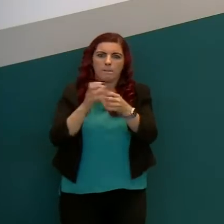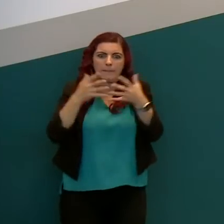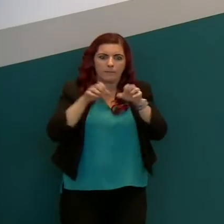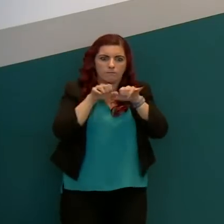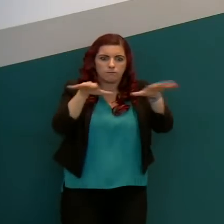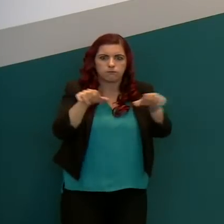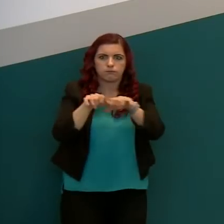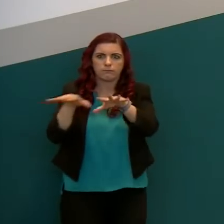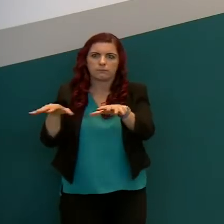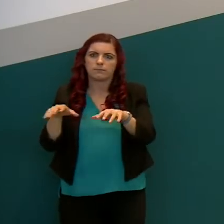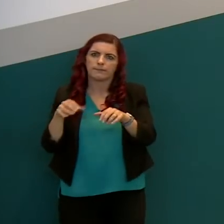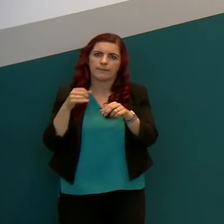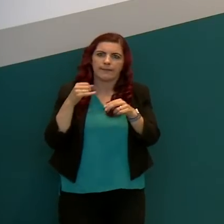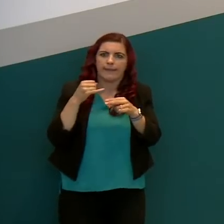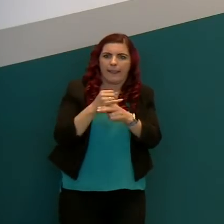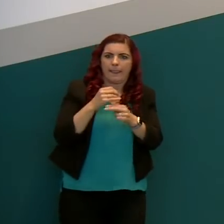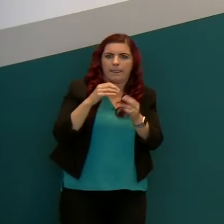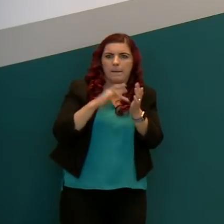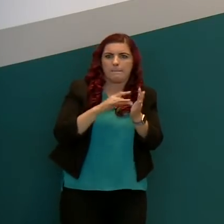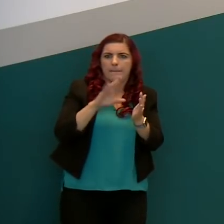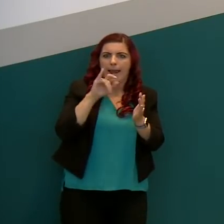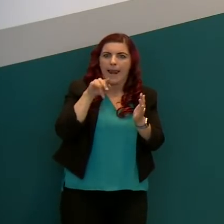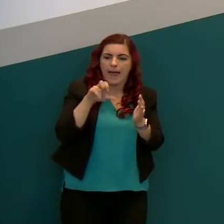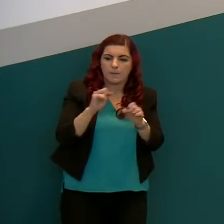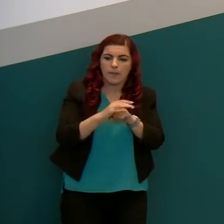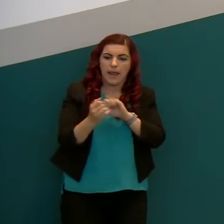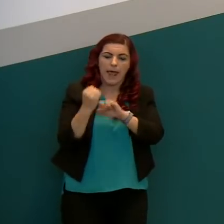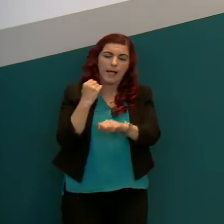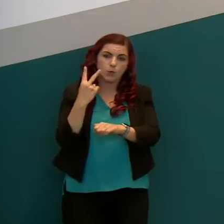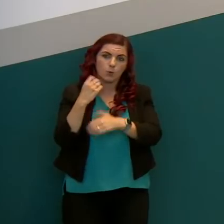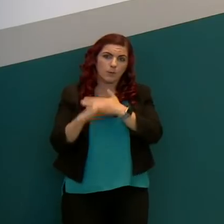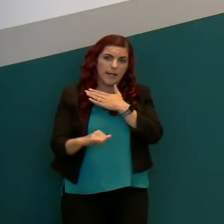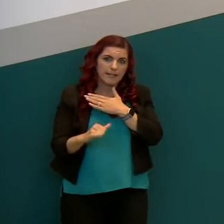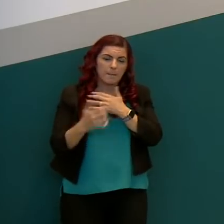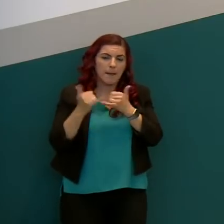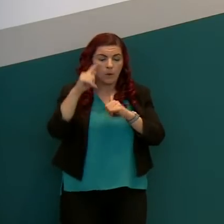outbreaks. And over the last 2 days, on the one hand, you